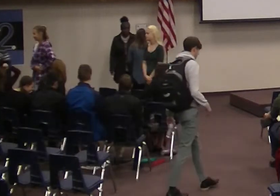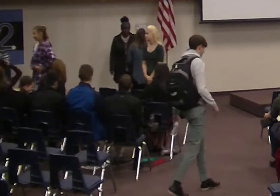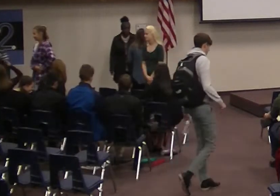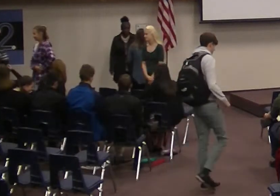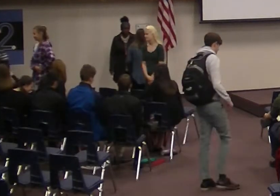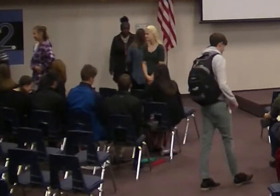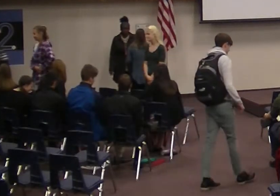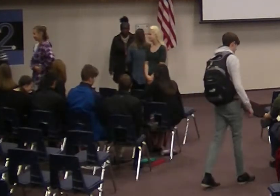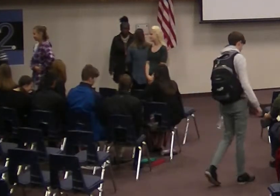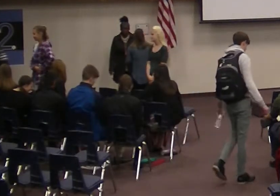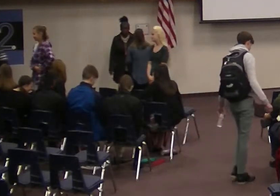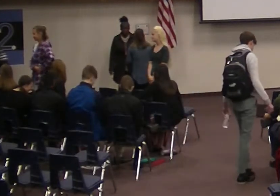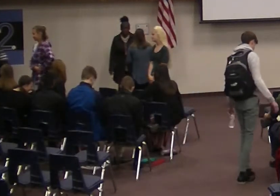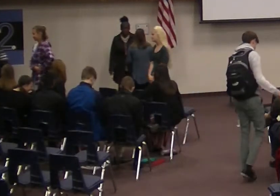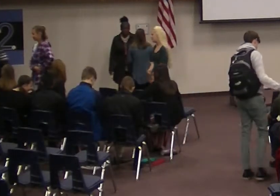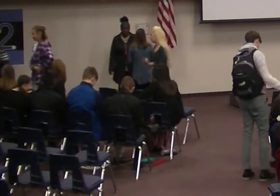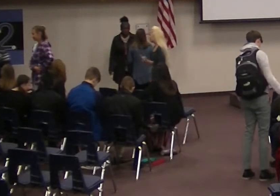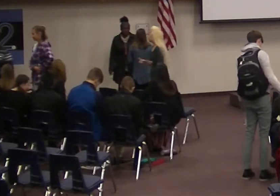So anyway,